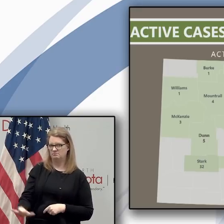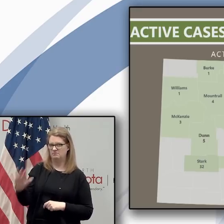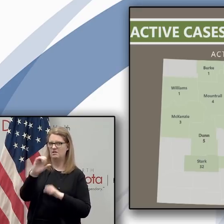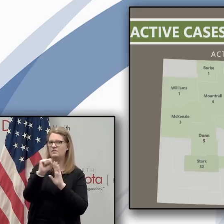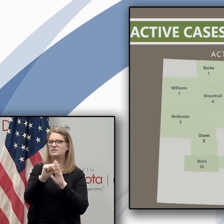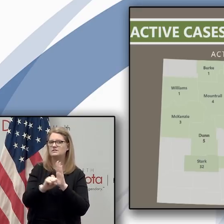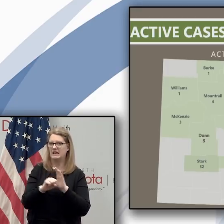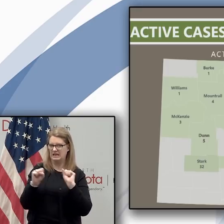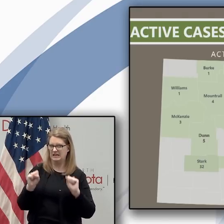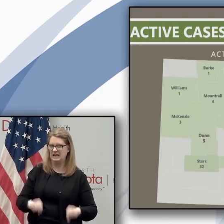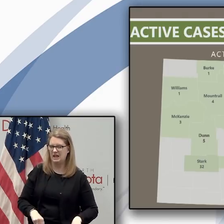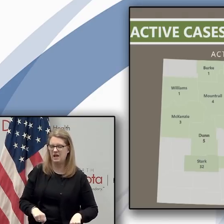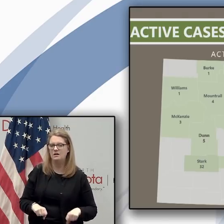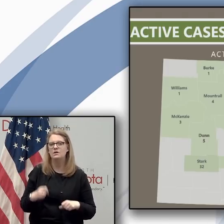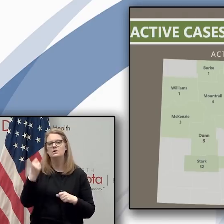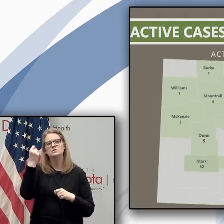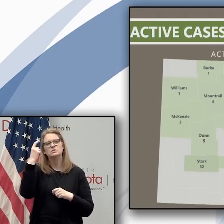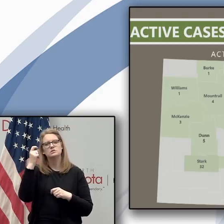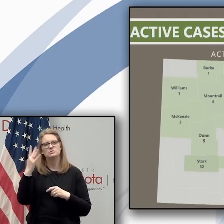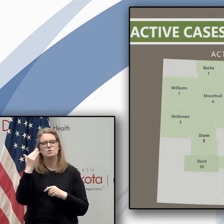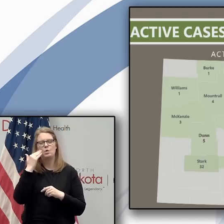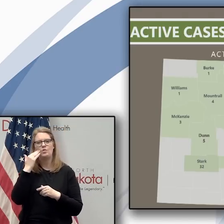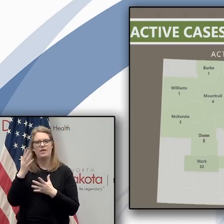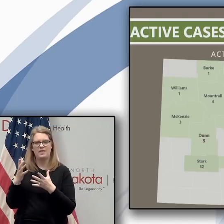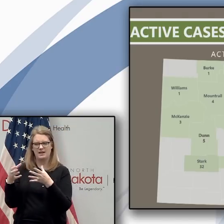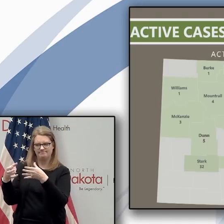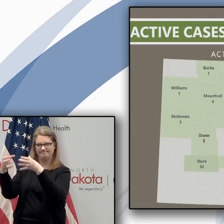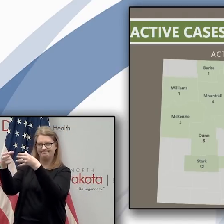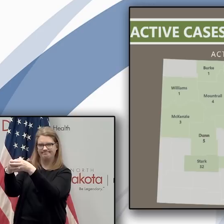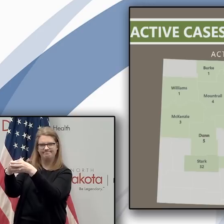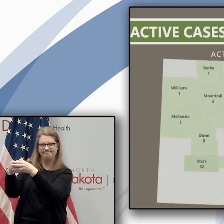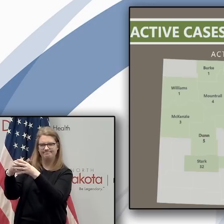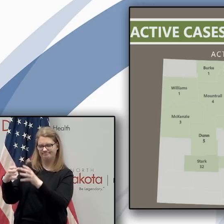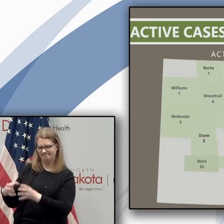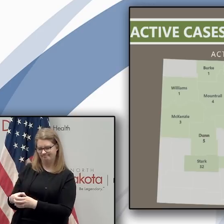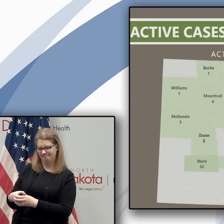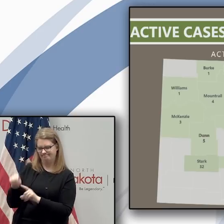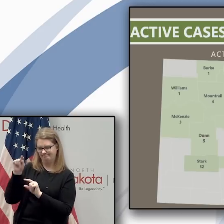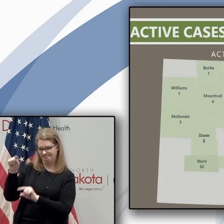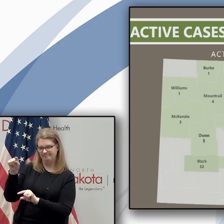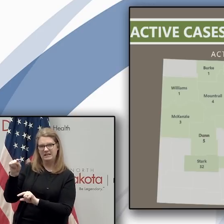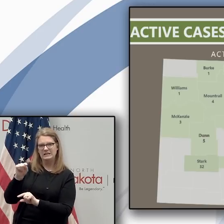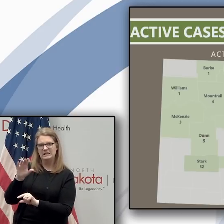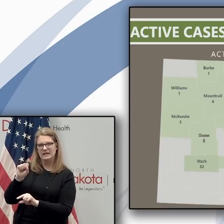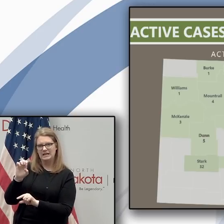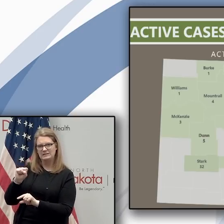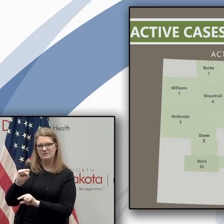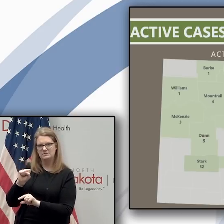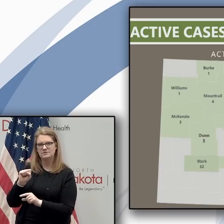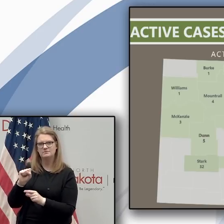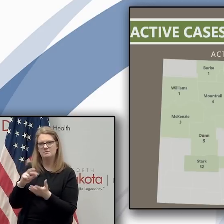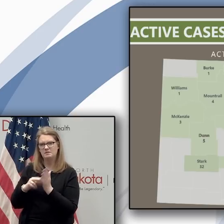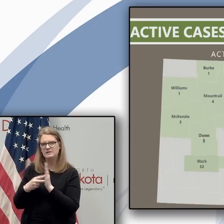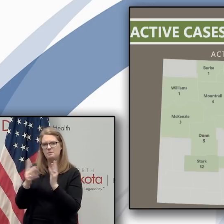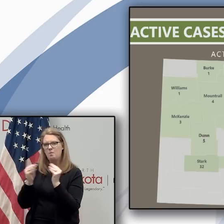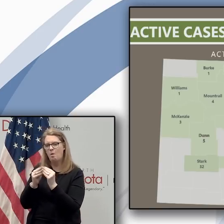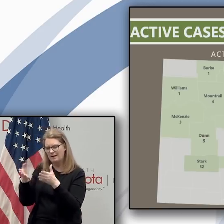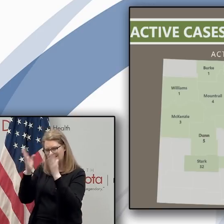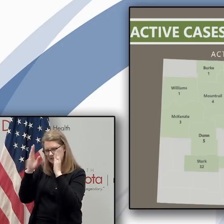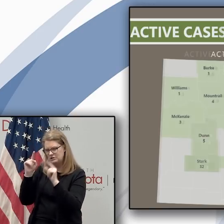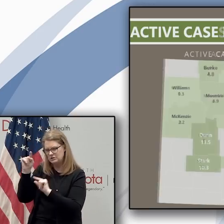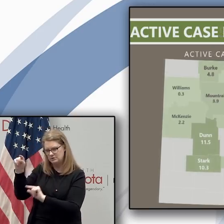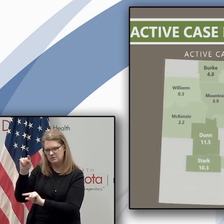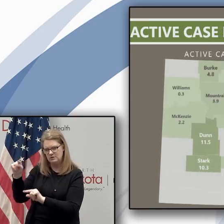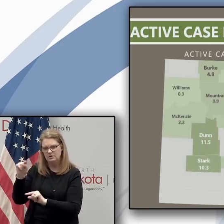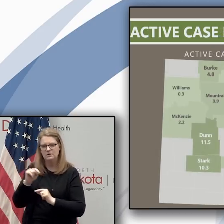know that this concentration of active cases, it means that we have to put more attention in that area. If we take a look at the case